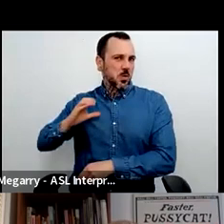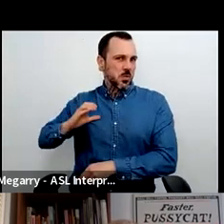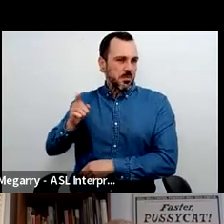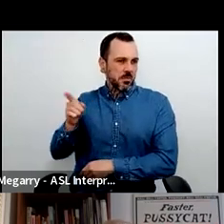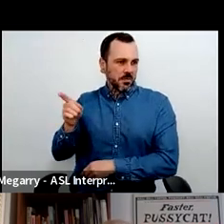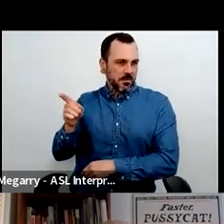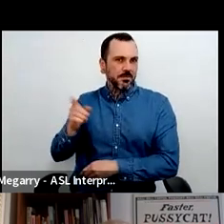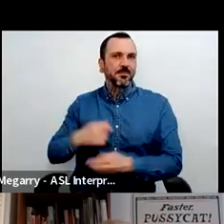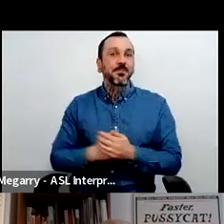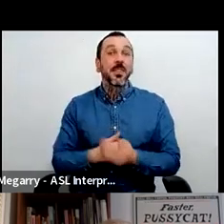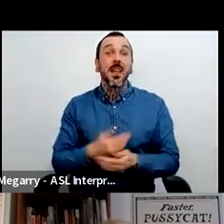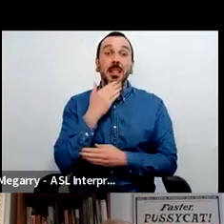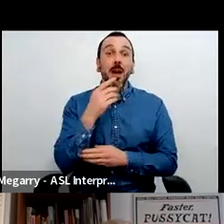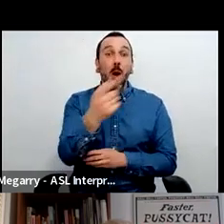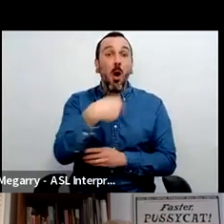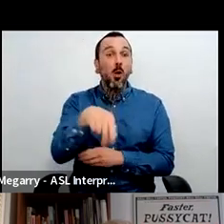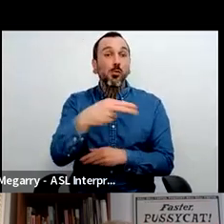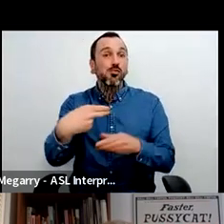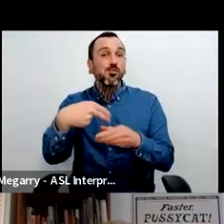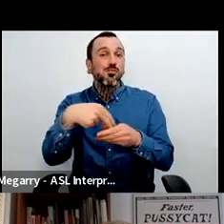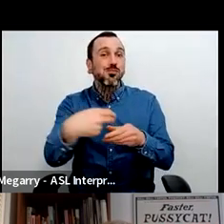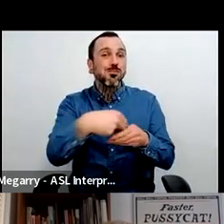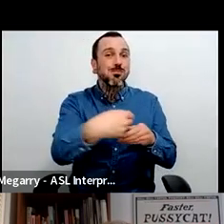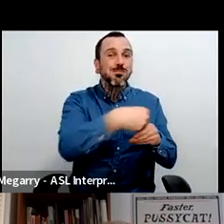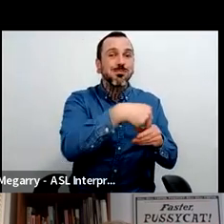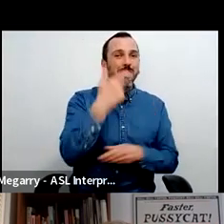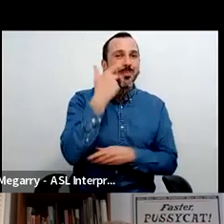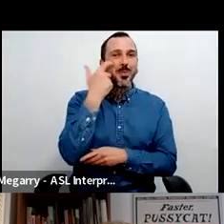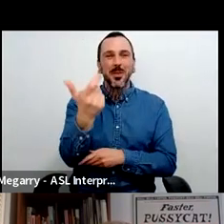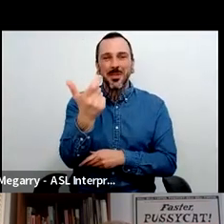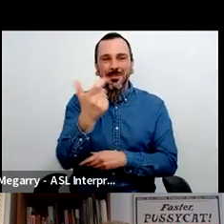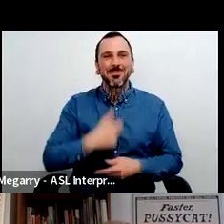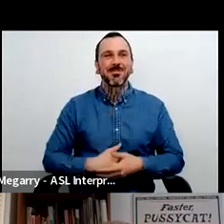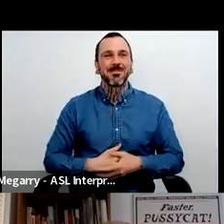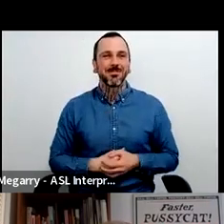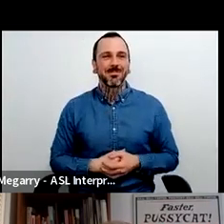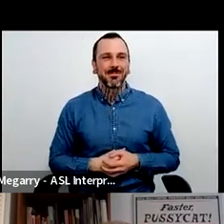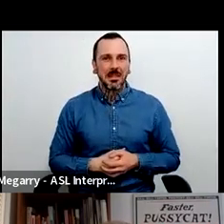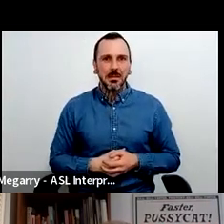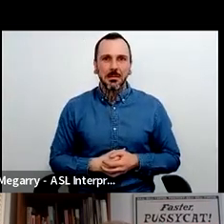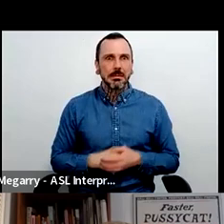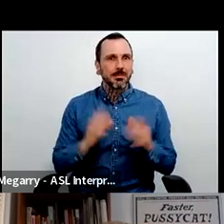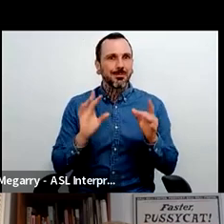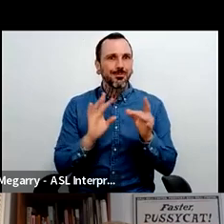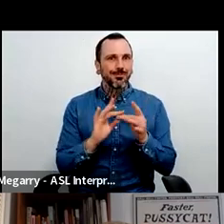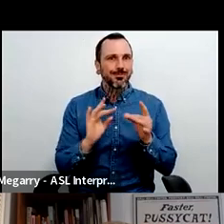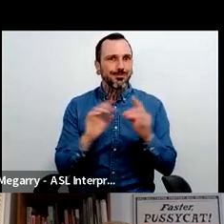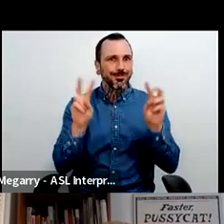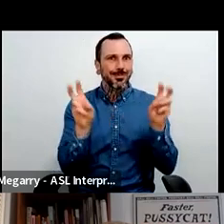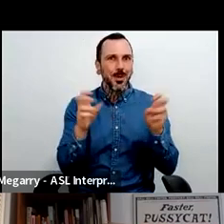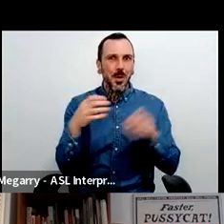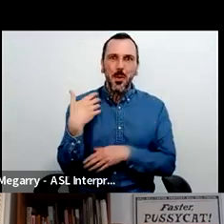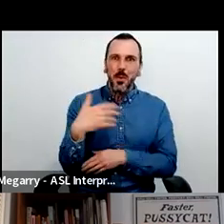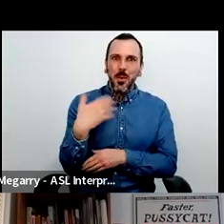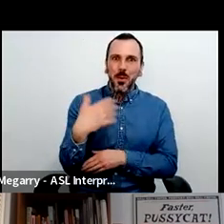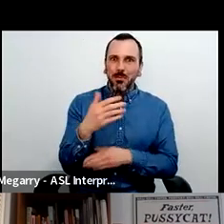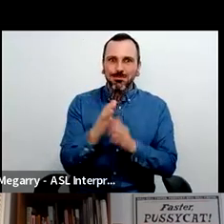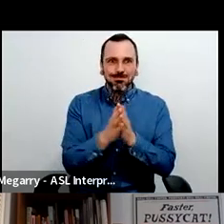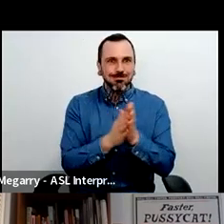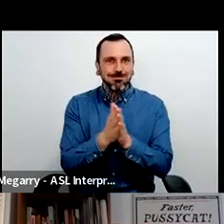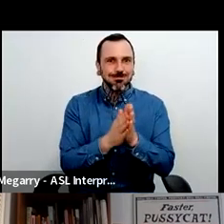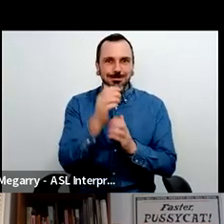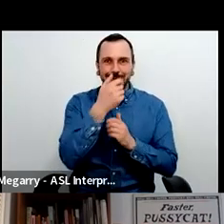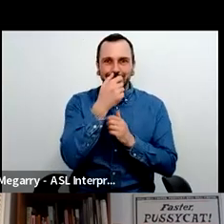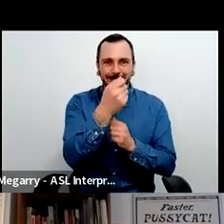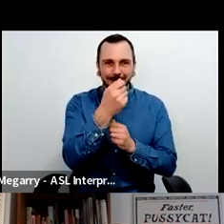for joining us for this webinar today. This should be a very interesting session. This is the